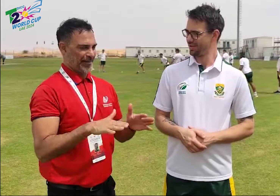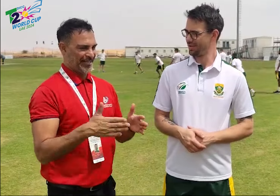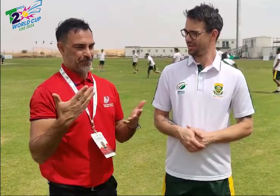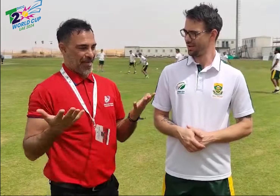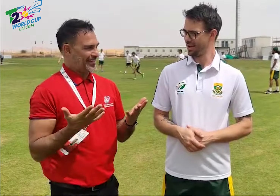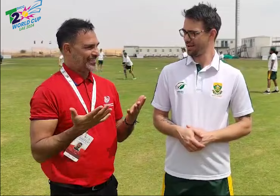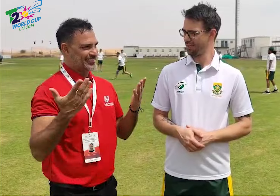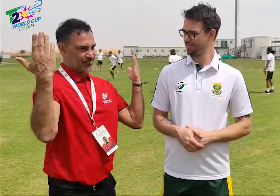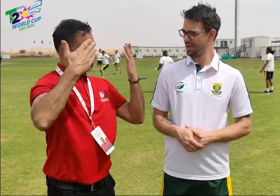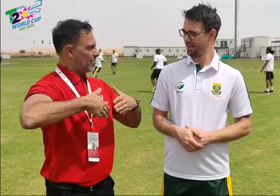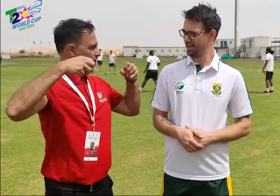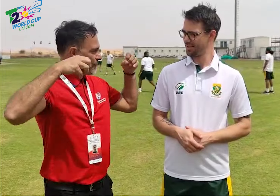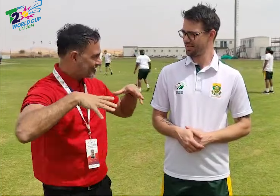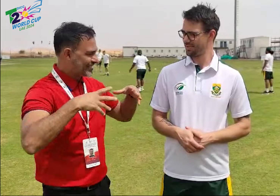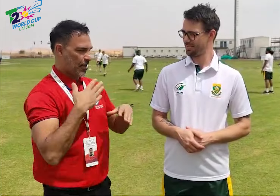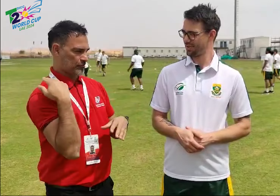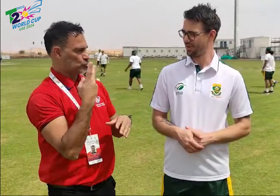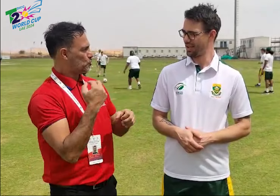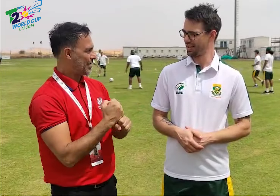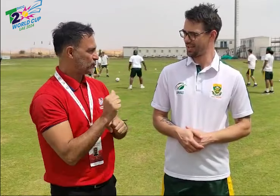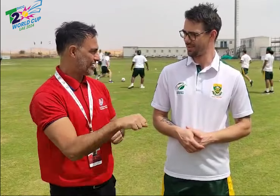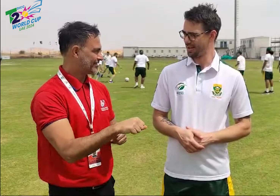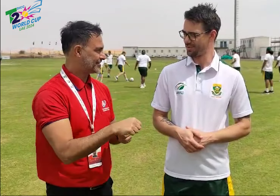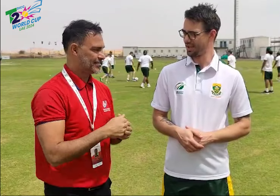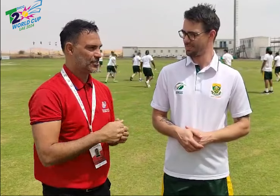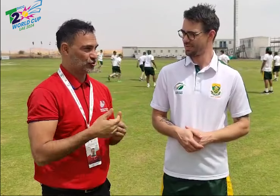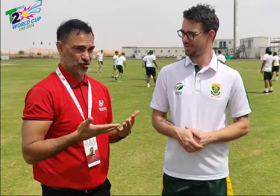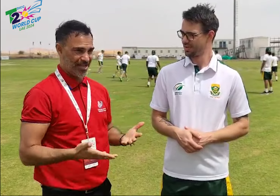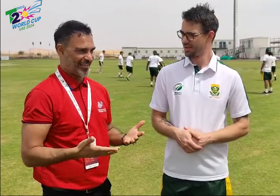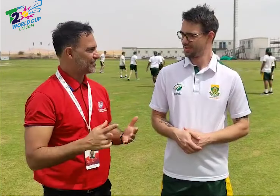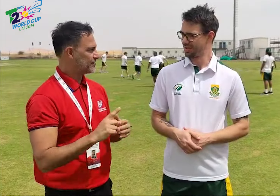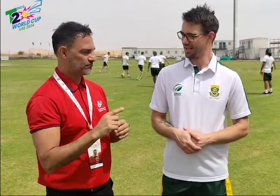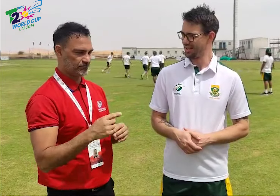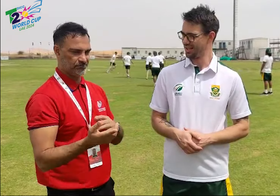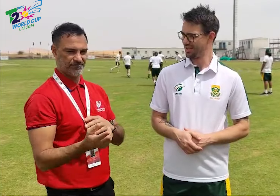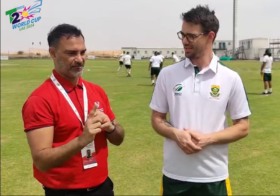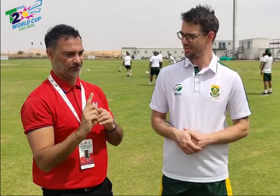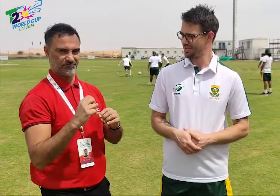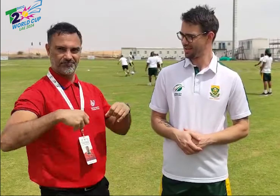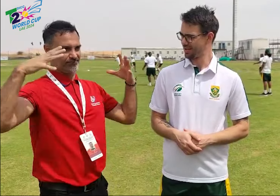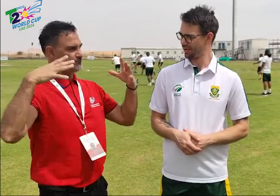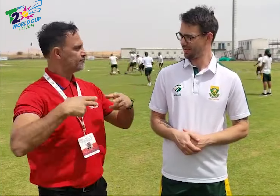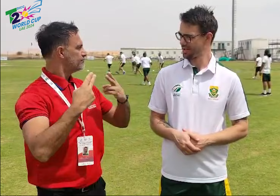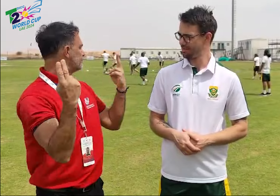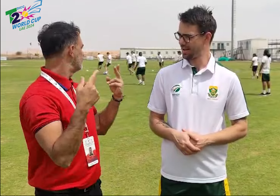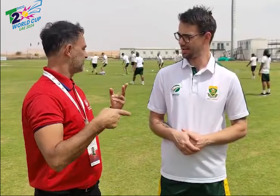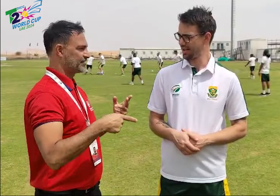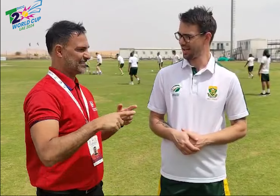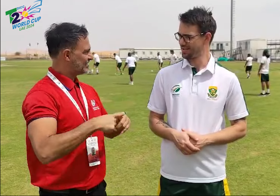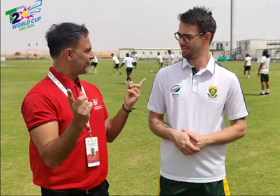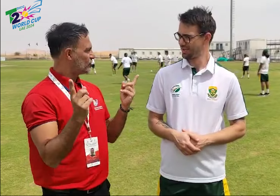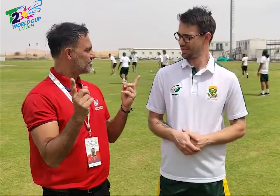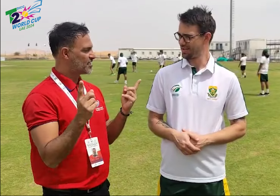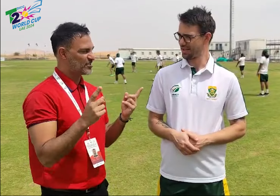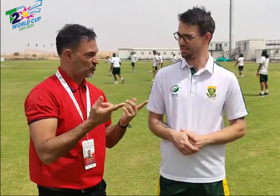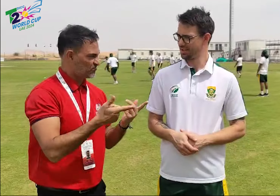So you have many players, you know, under lights. You've had two games. Today is, I think, your first game playing in